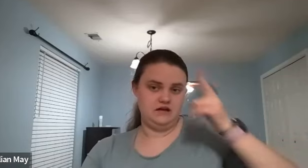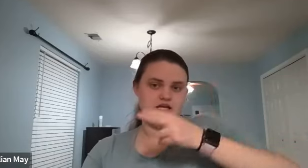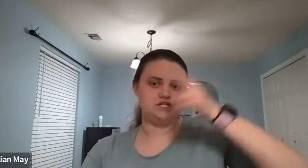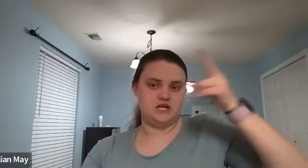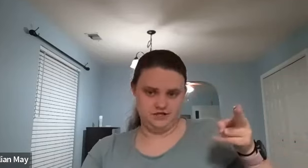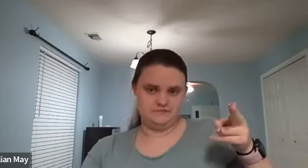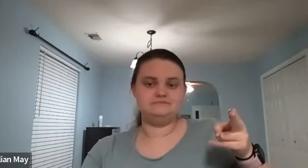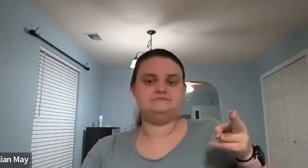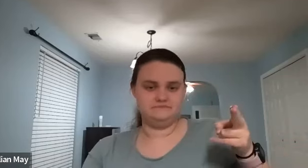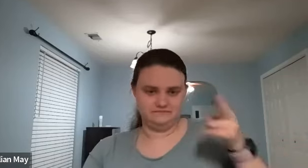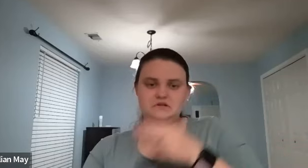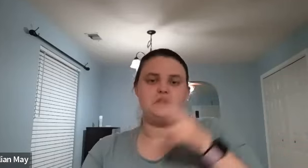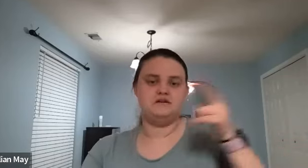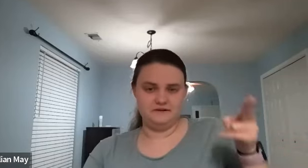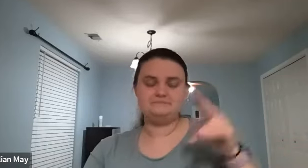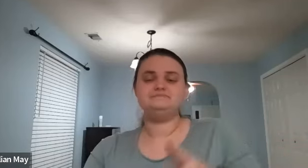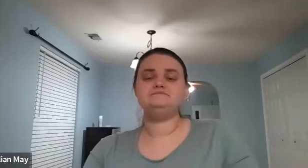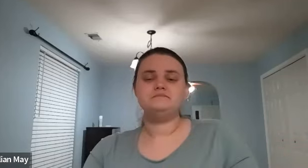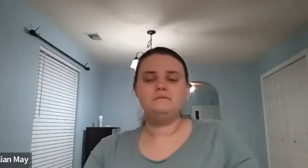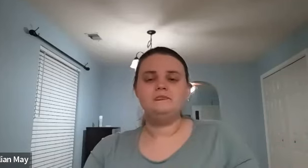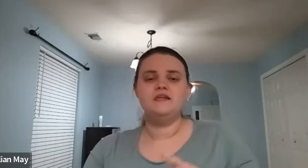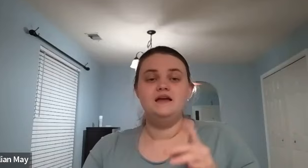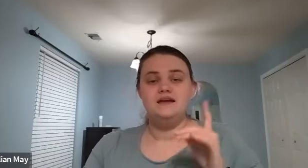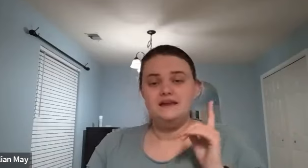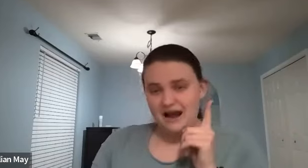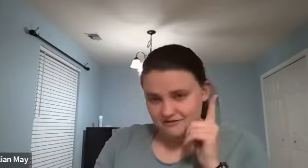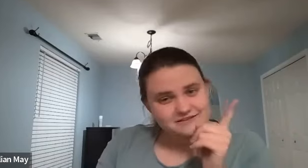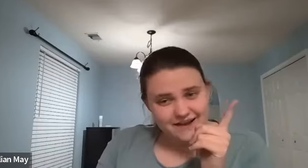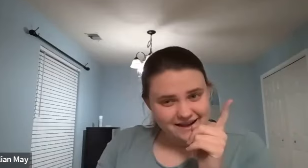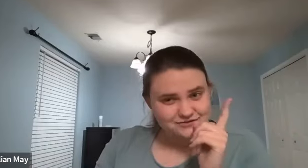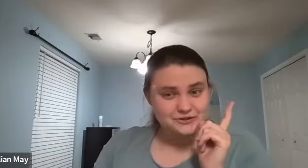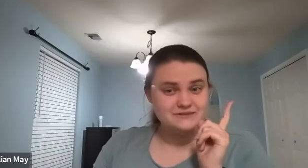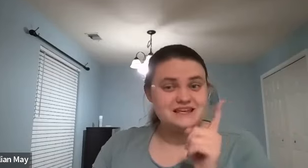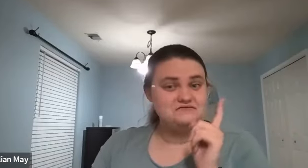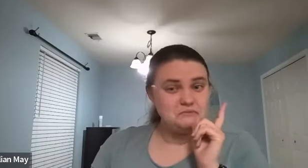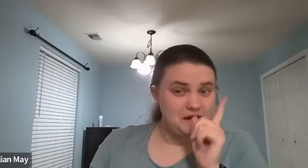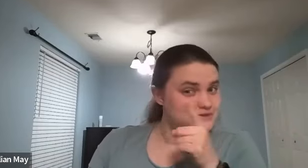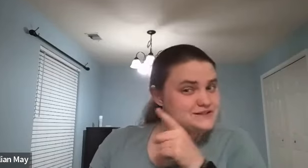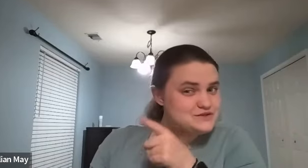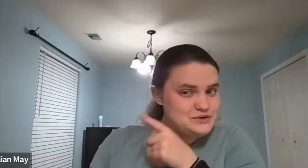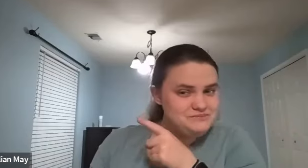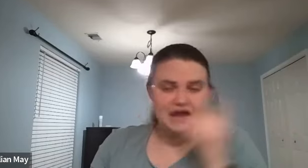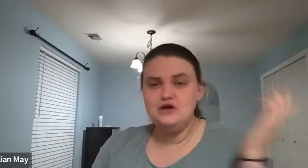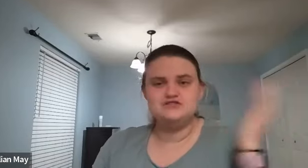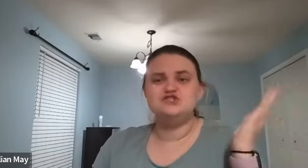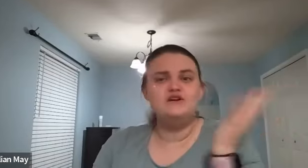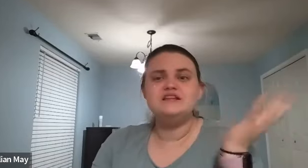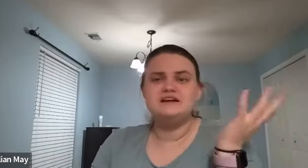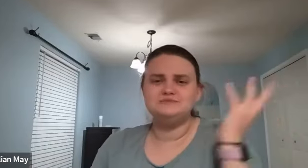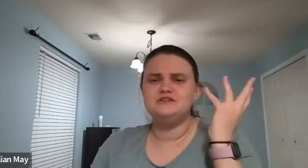H. Hard of hearing. Now, fun fact for the sign for public school, I know this is totally random. You're like,